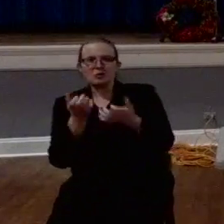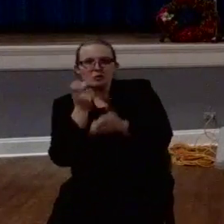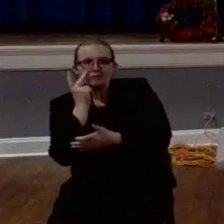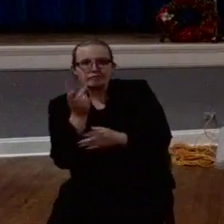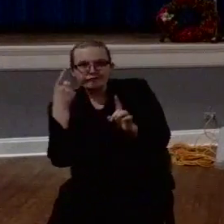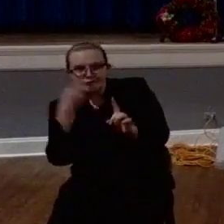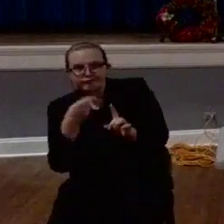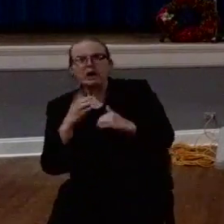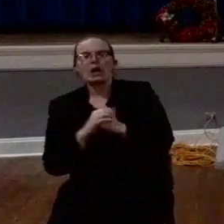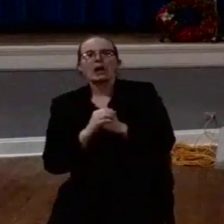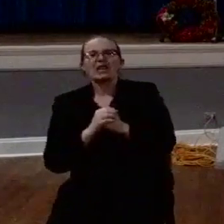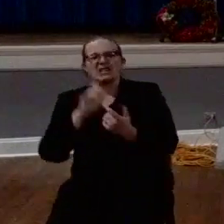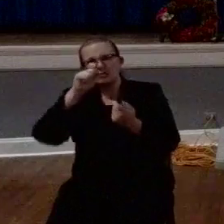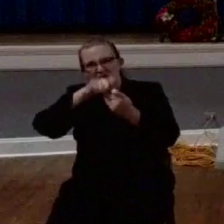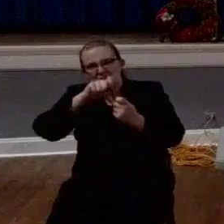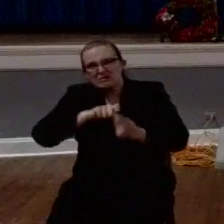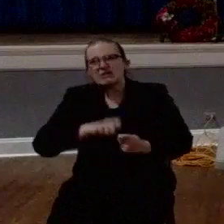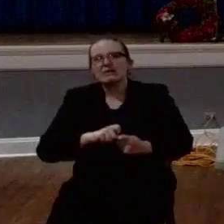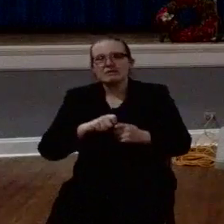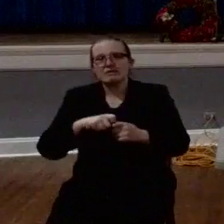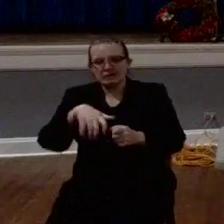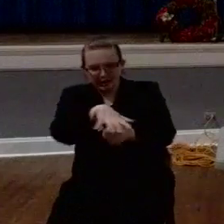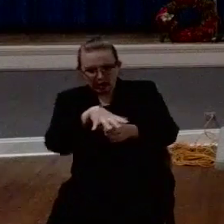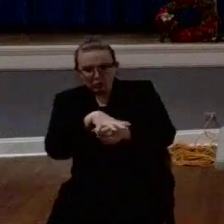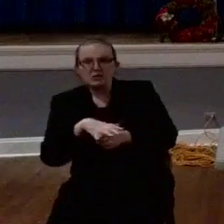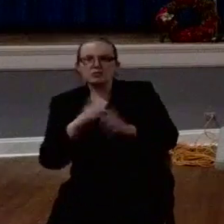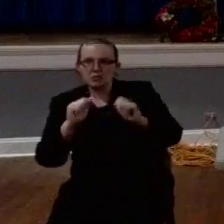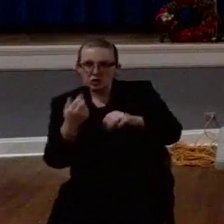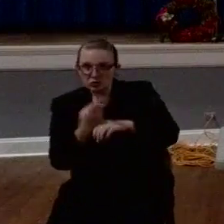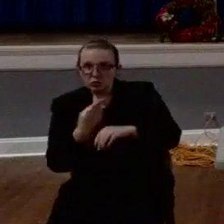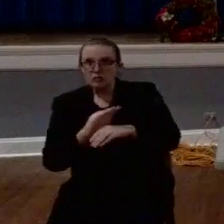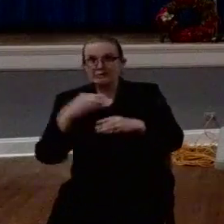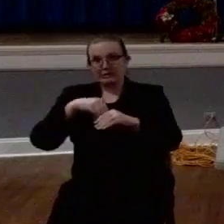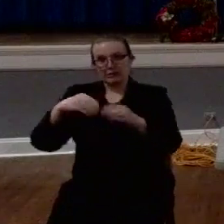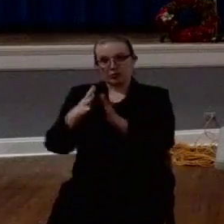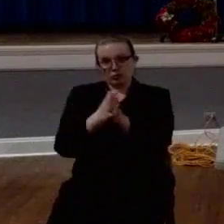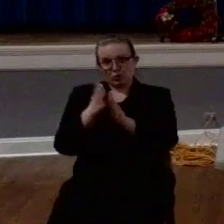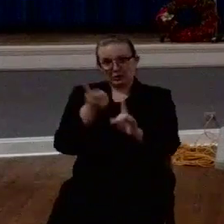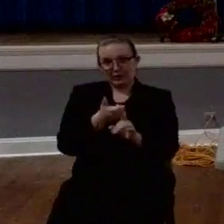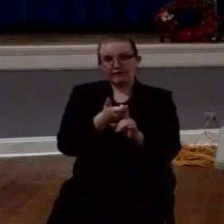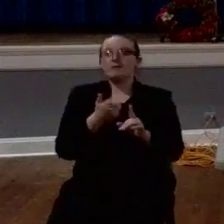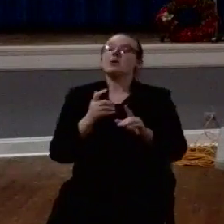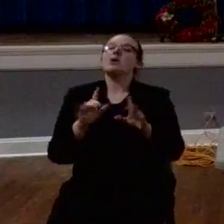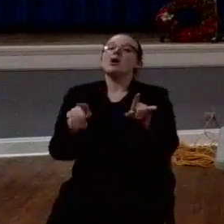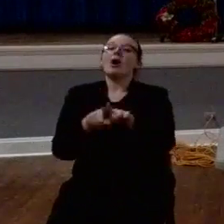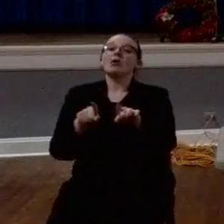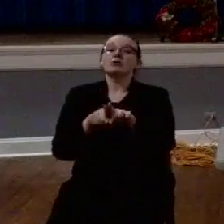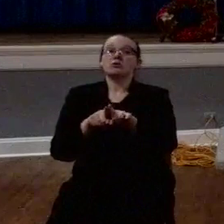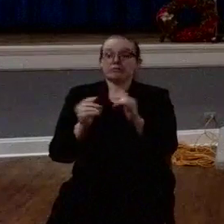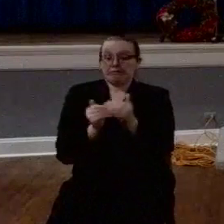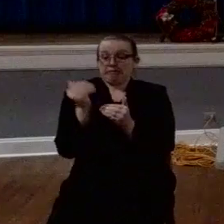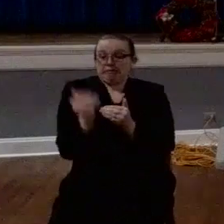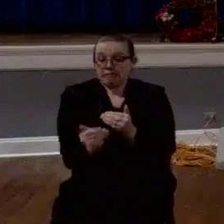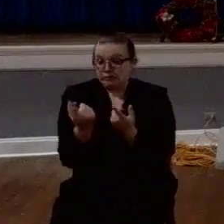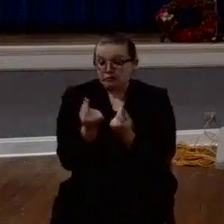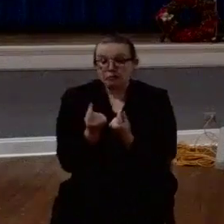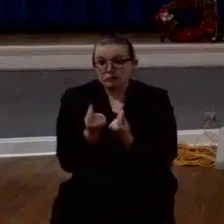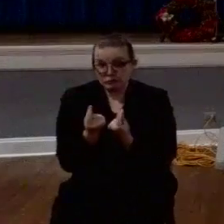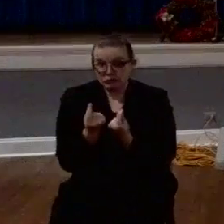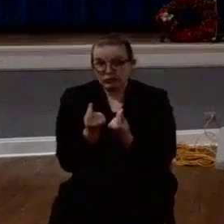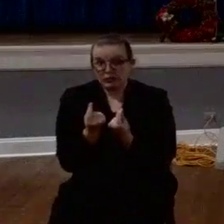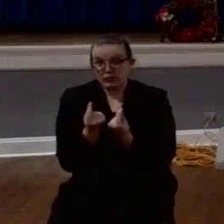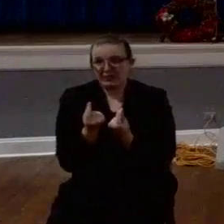where some designated use areas are within the park. But then the next step when we get to that point is